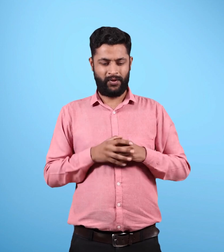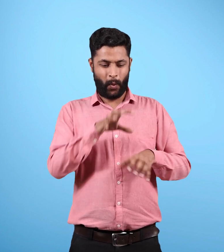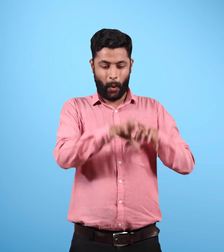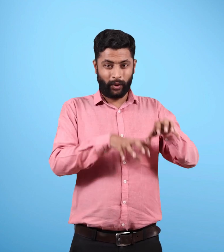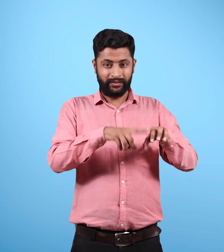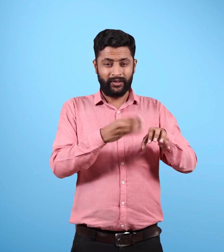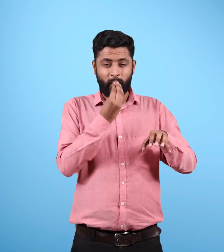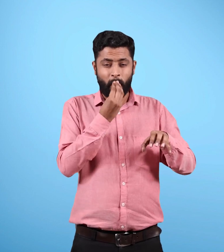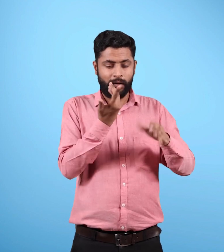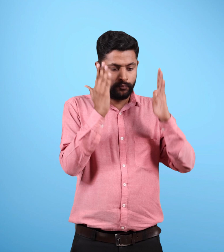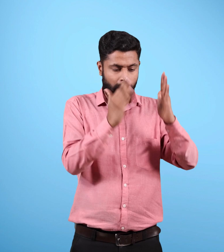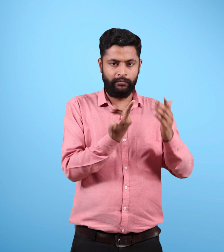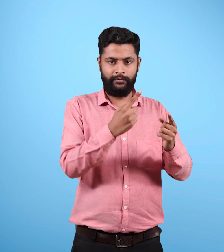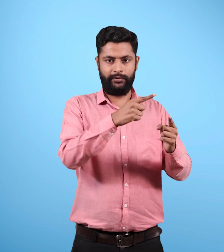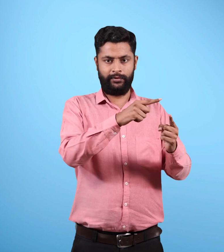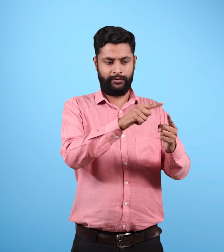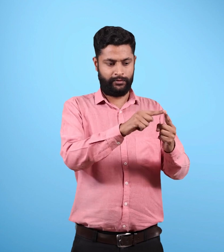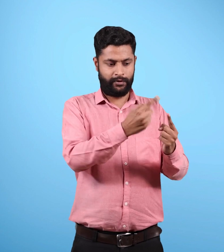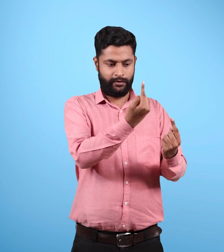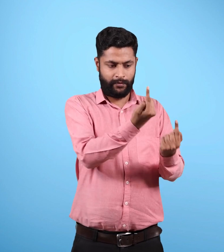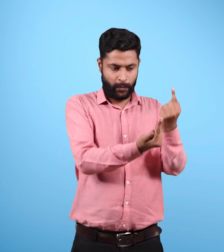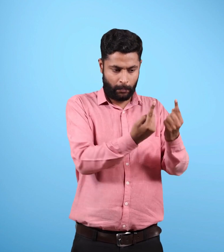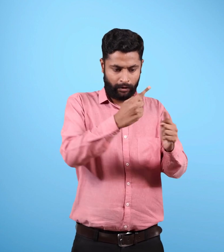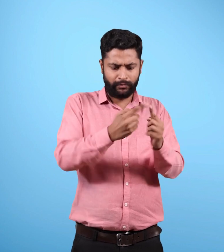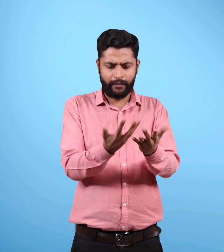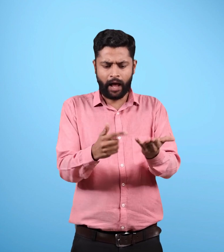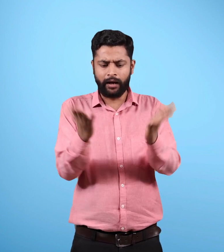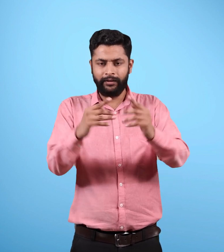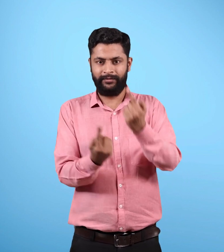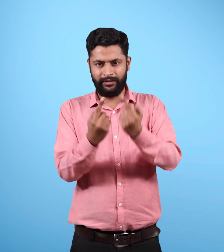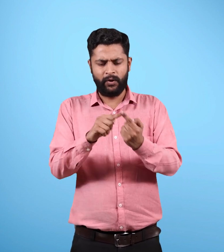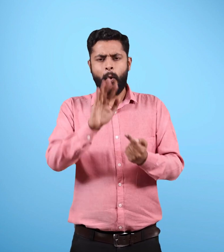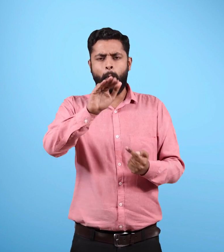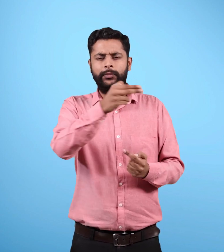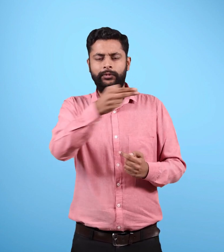Animals which eat only plants are called herbivores.